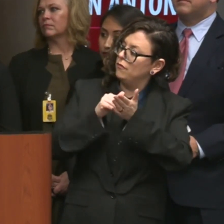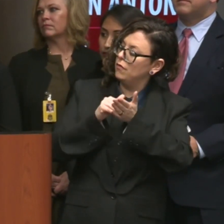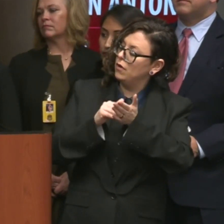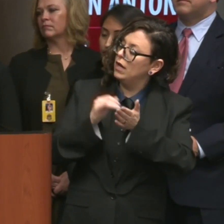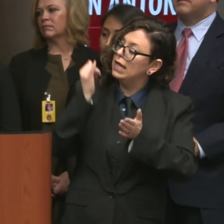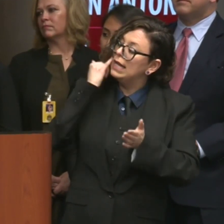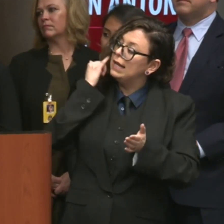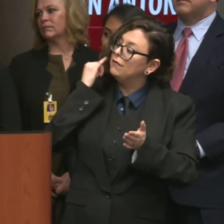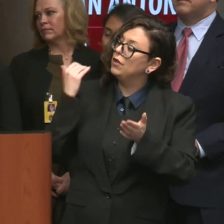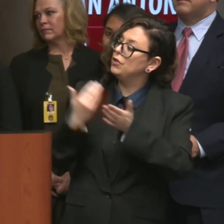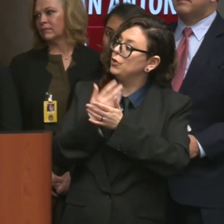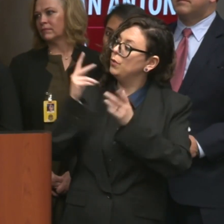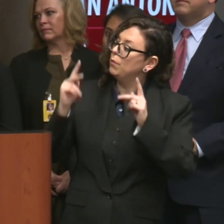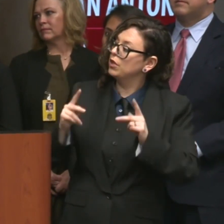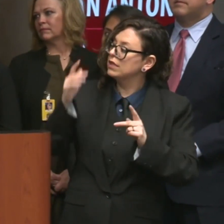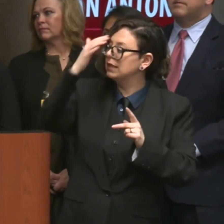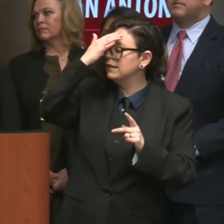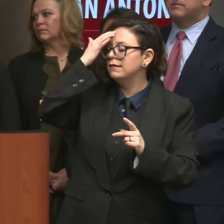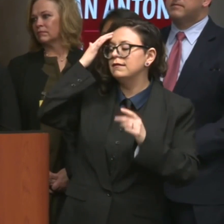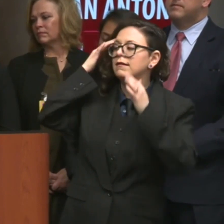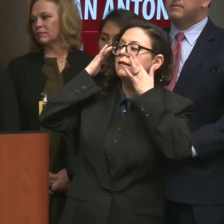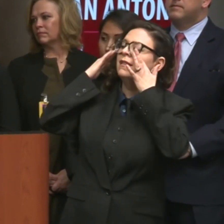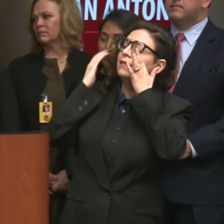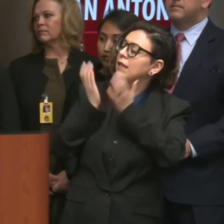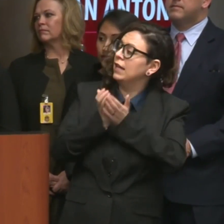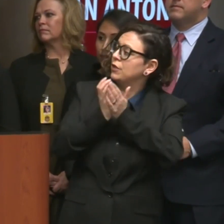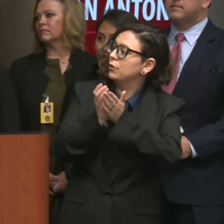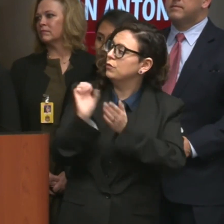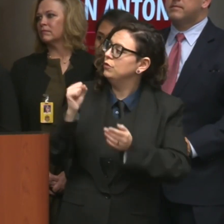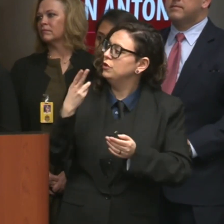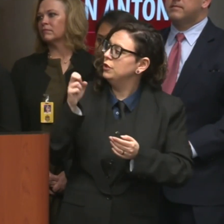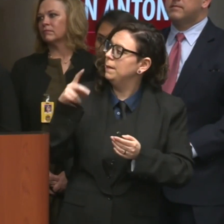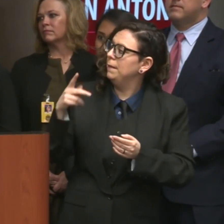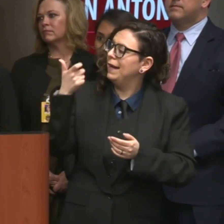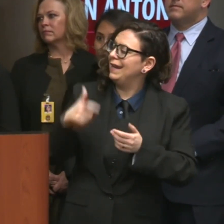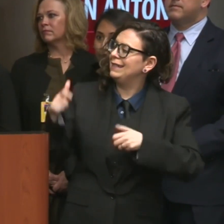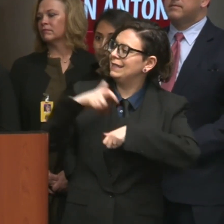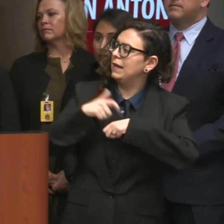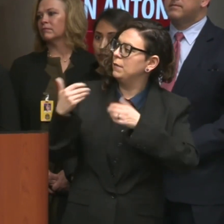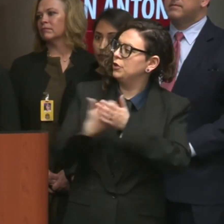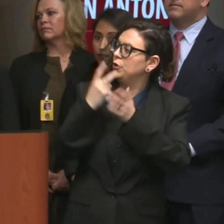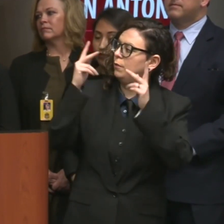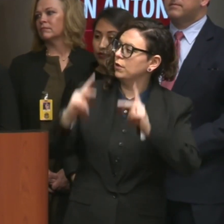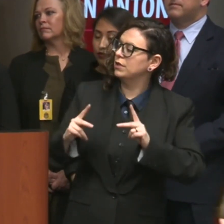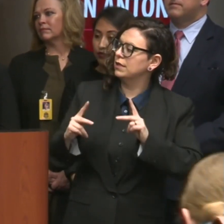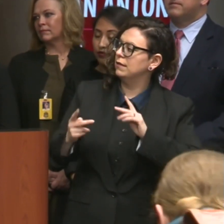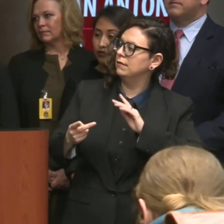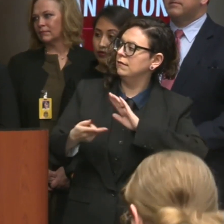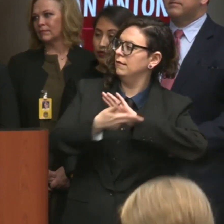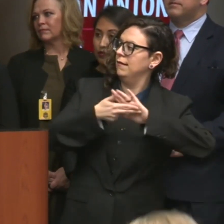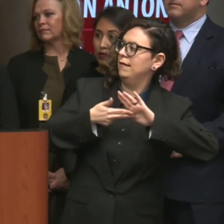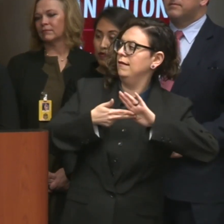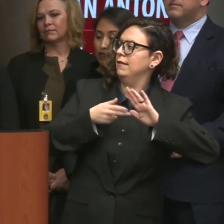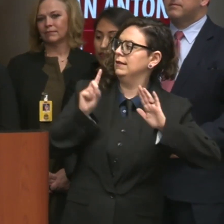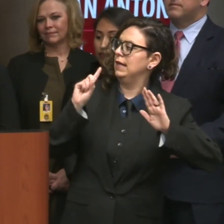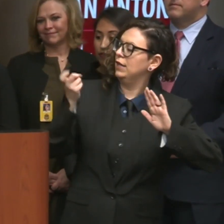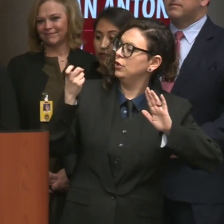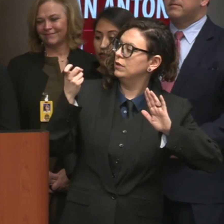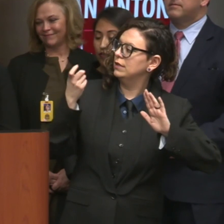person is like on the cruise ship, for instance, Japan, every time there's a new person diagnosed, the